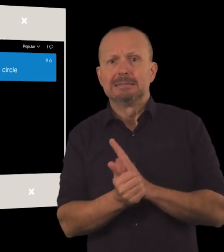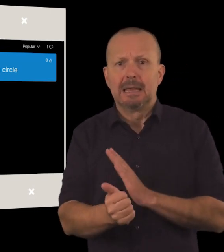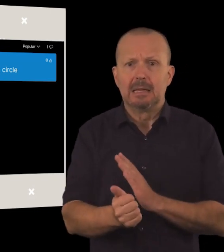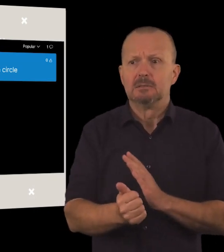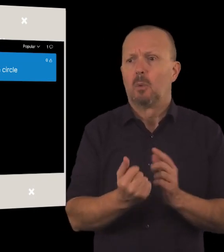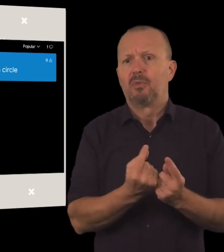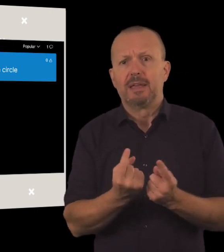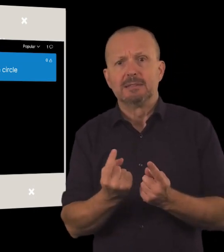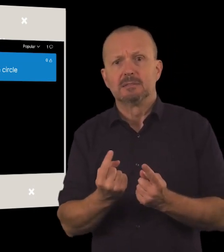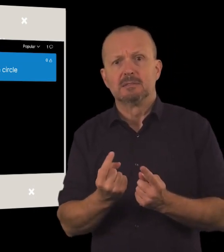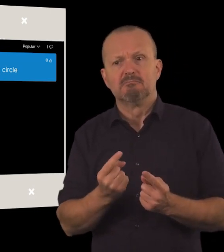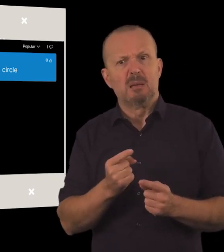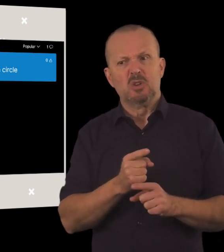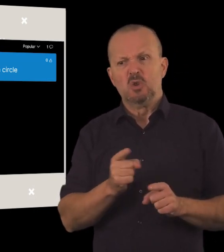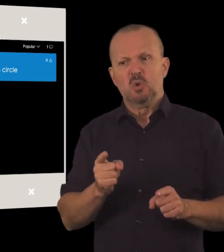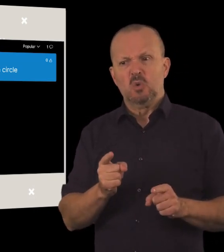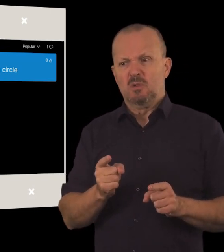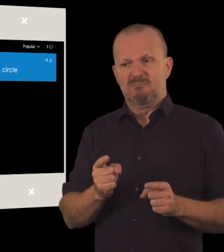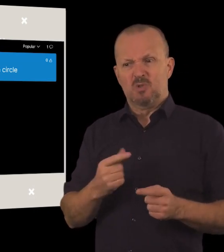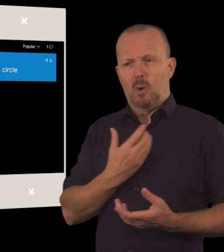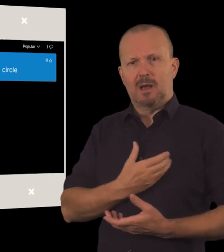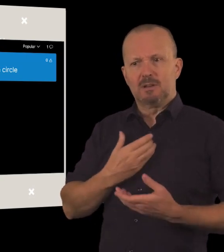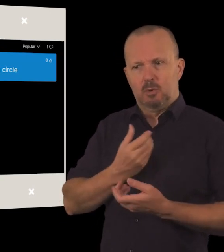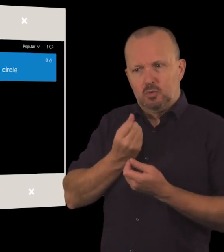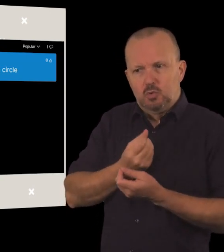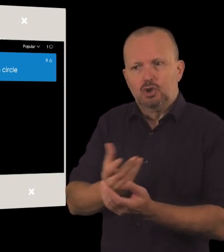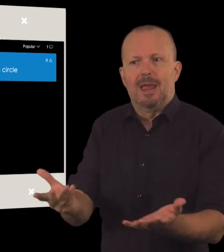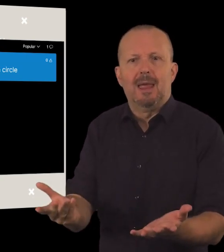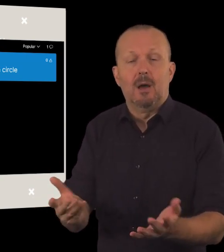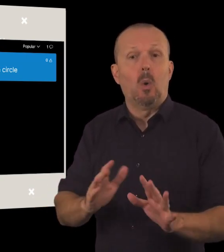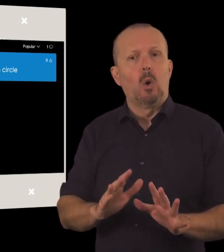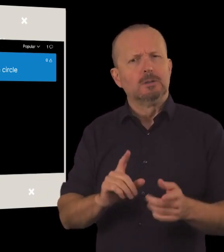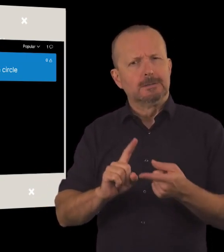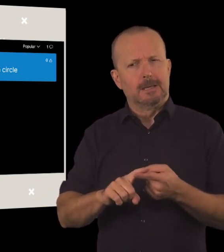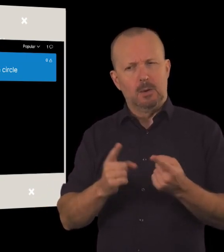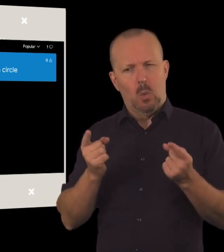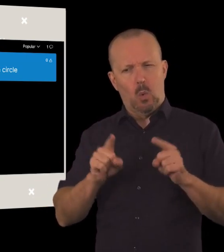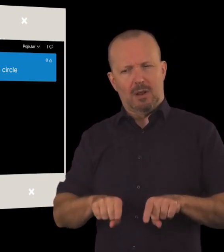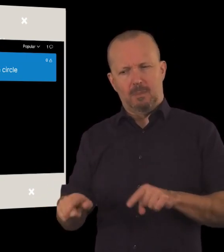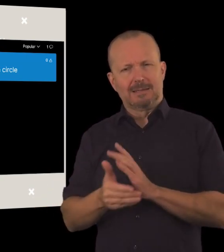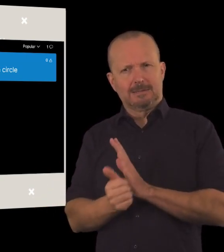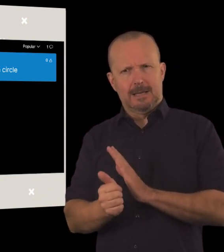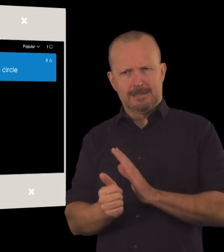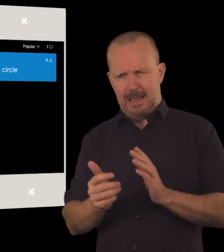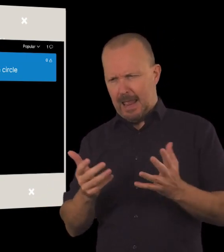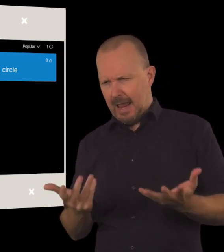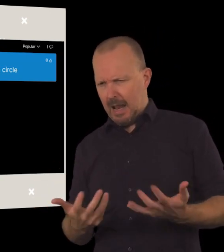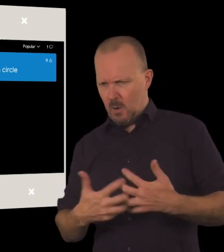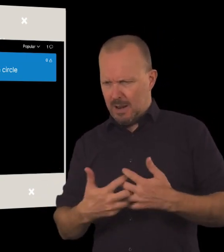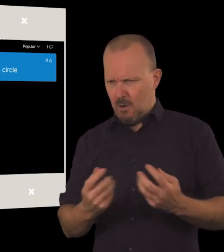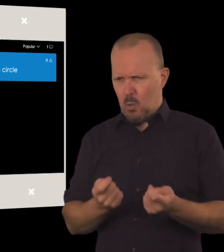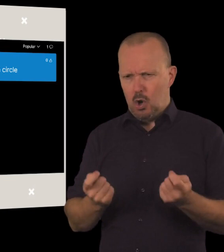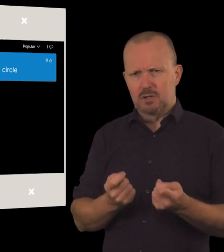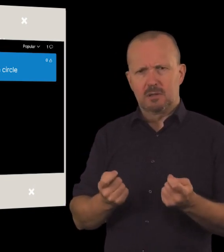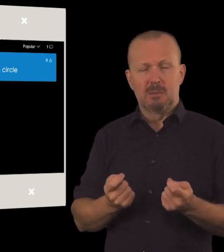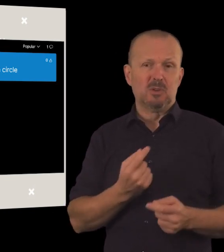you're actually not comfortable to share, or you're still figuring out a few things about these skills that you might want to